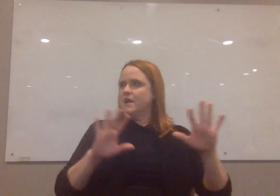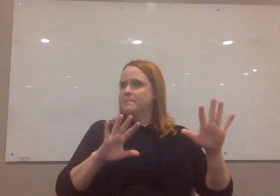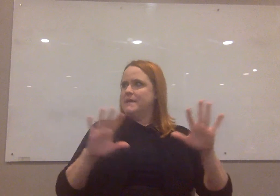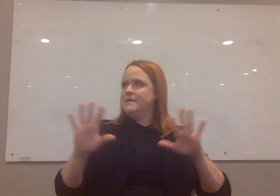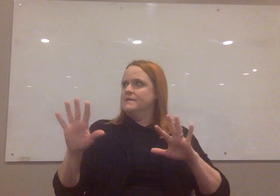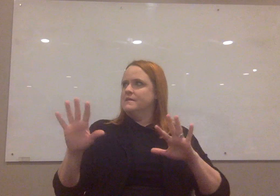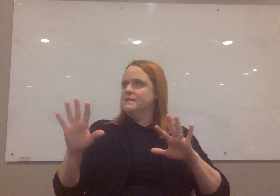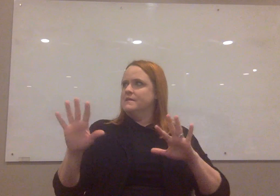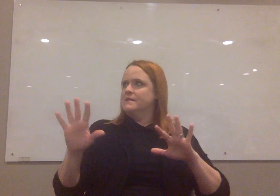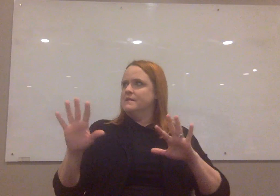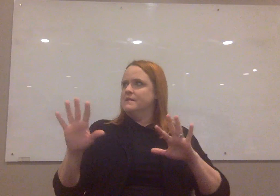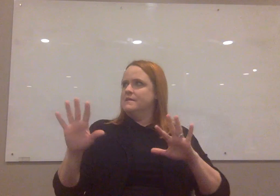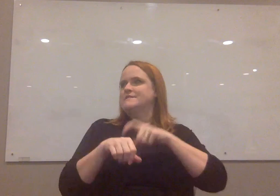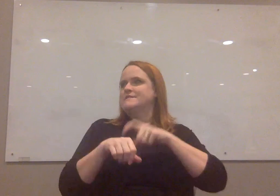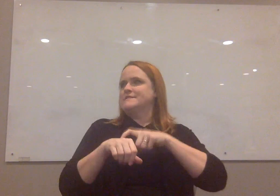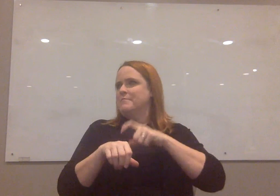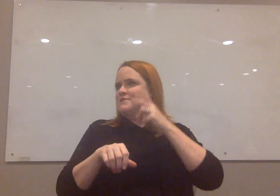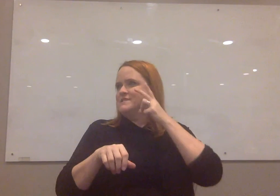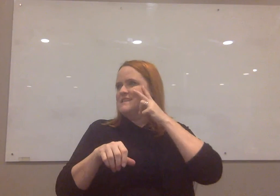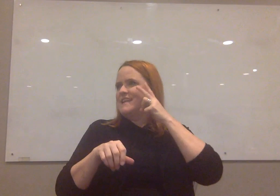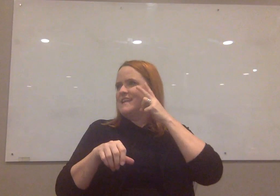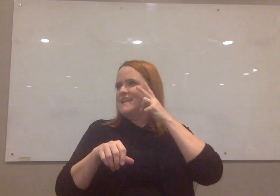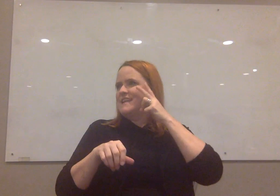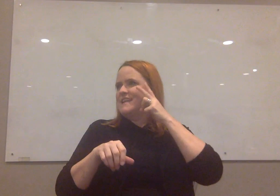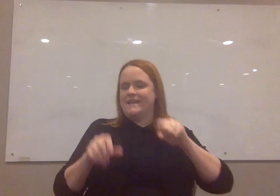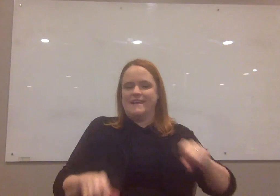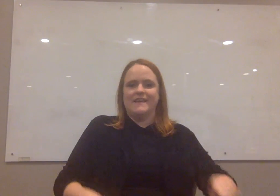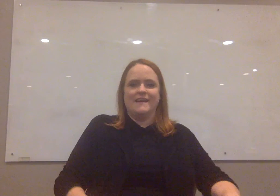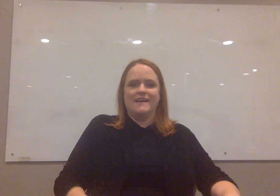choppy. see. Yeah, for the first time, It's a just kind of trial see. and error. Yeah, it is. Yeah.